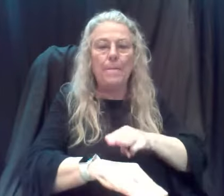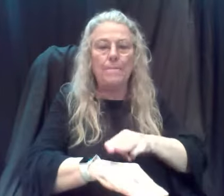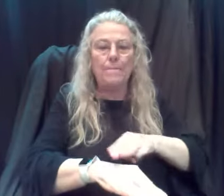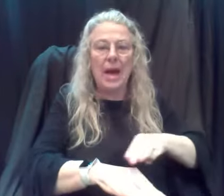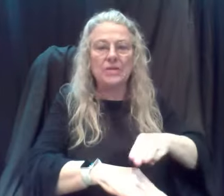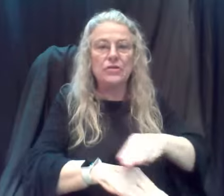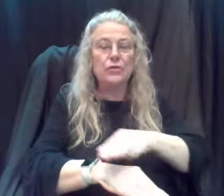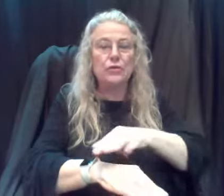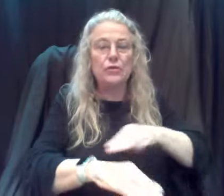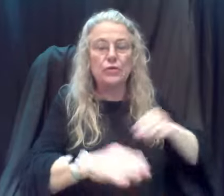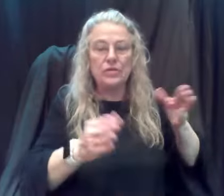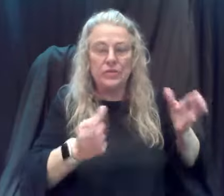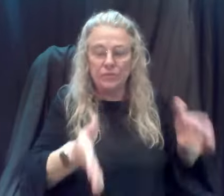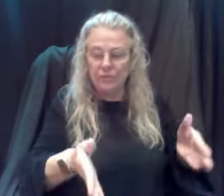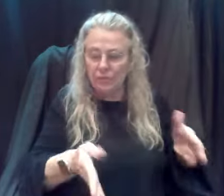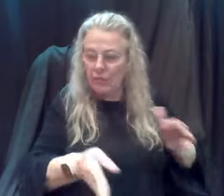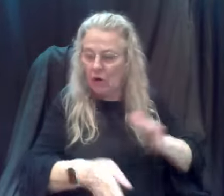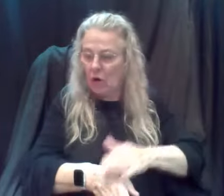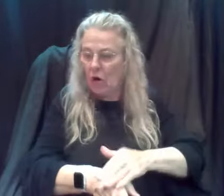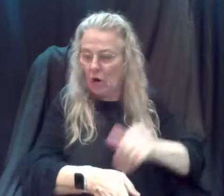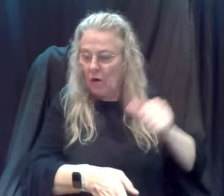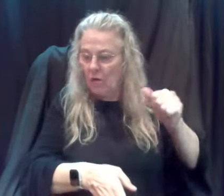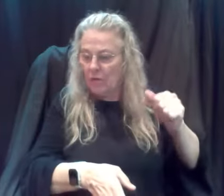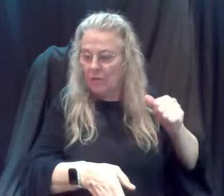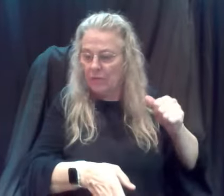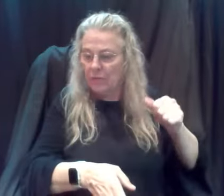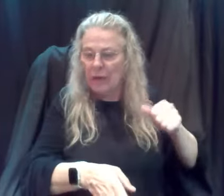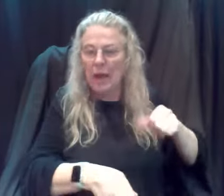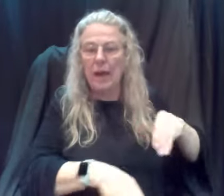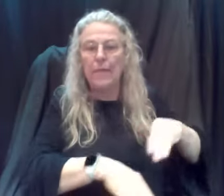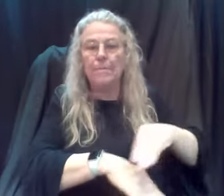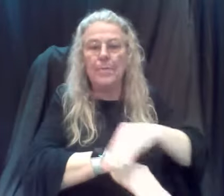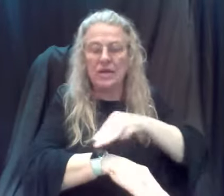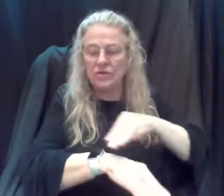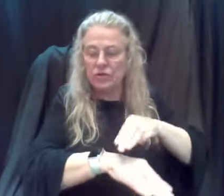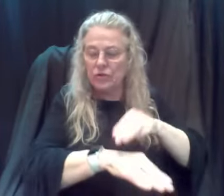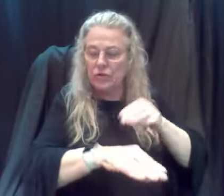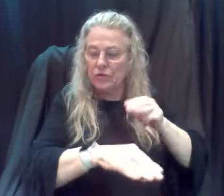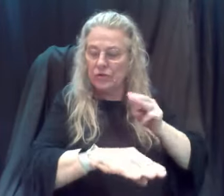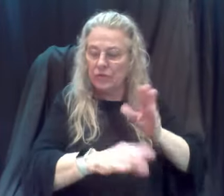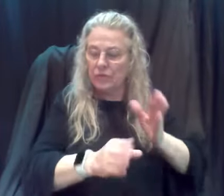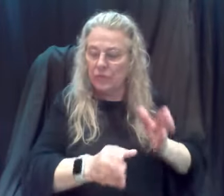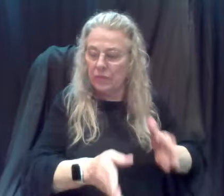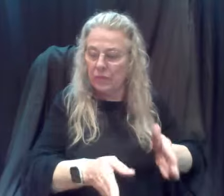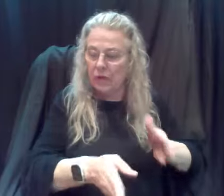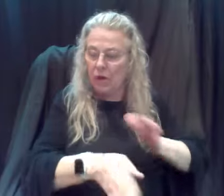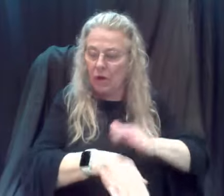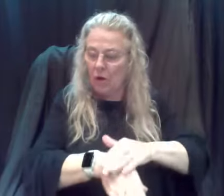Master's call. Master's call.